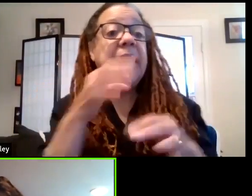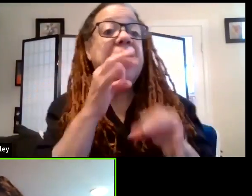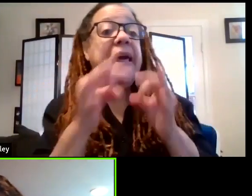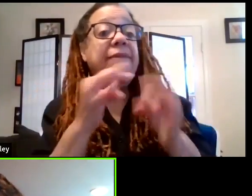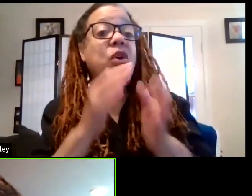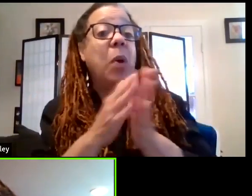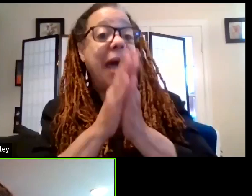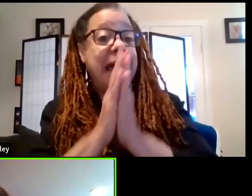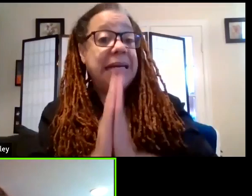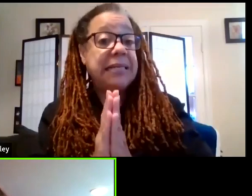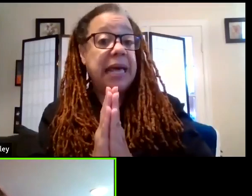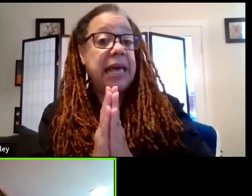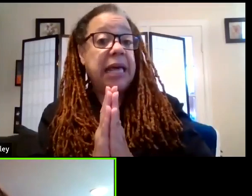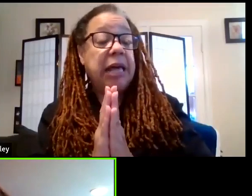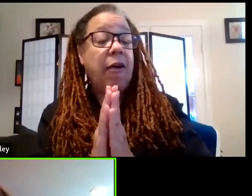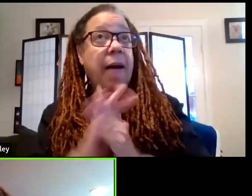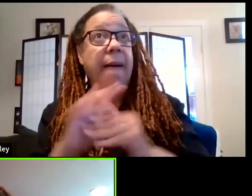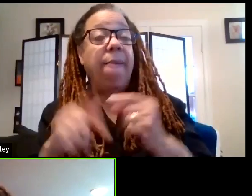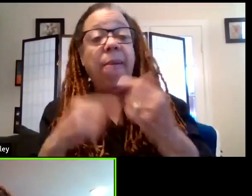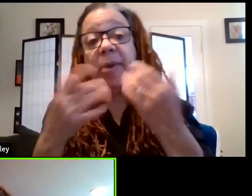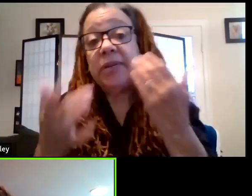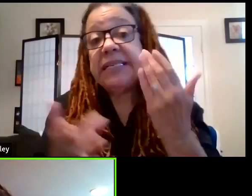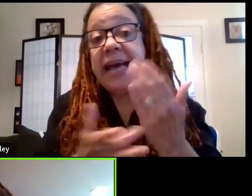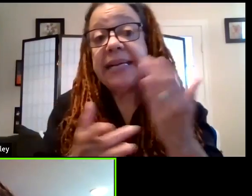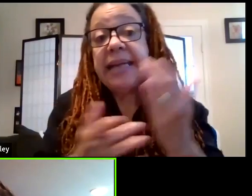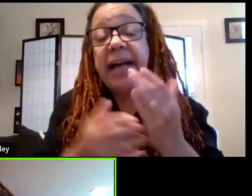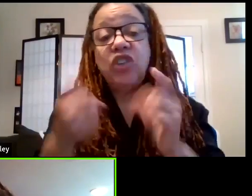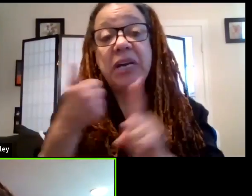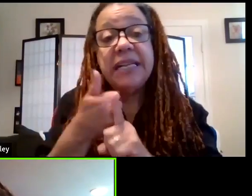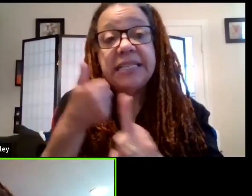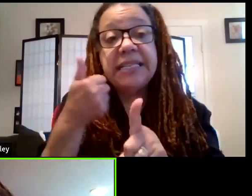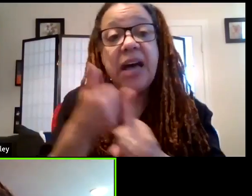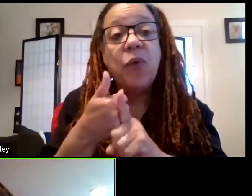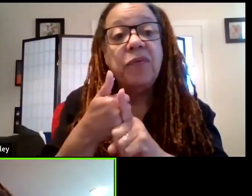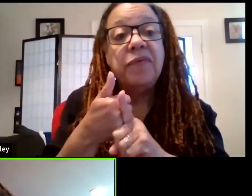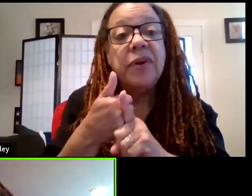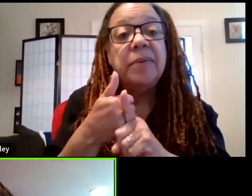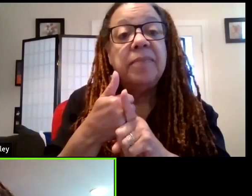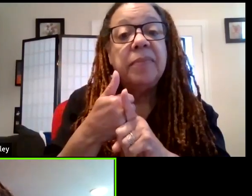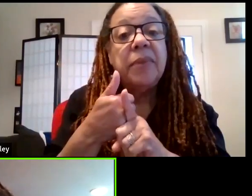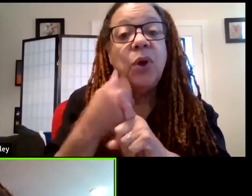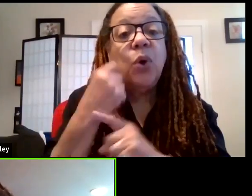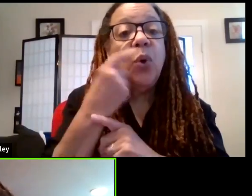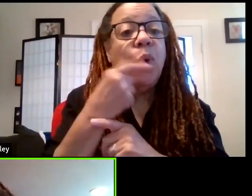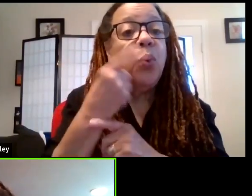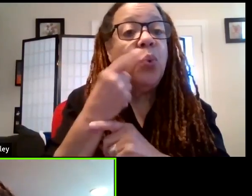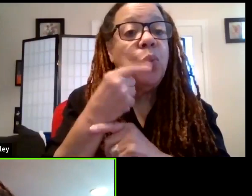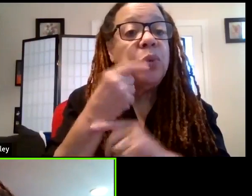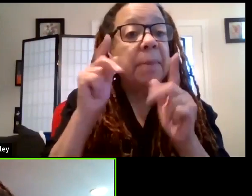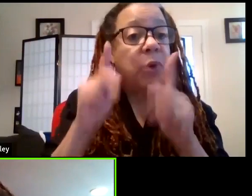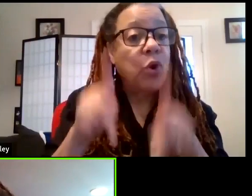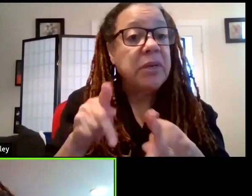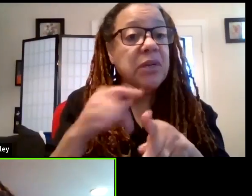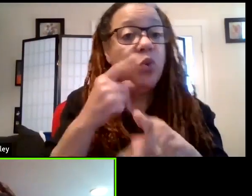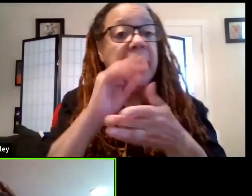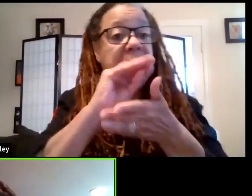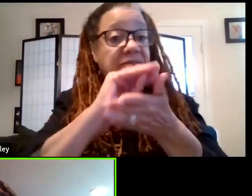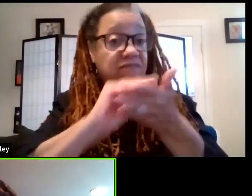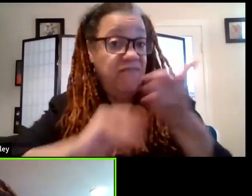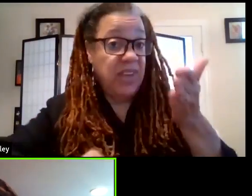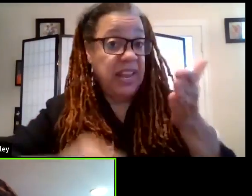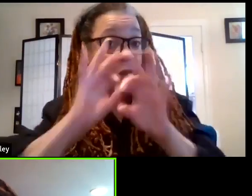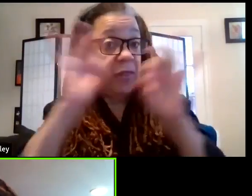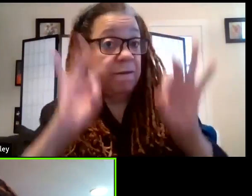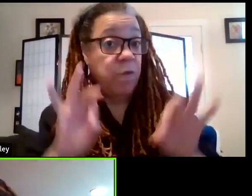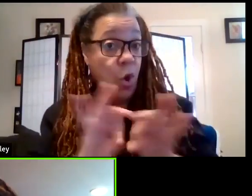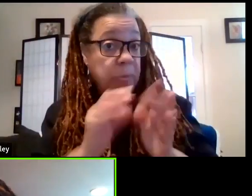asking about the technology itself, is that what you're asking about? Who's the person who can fill out the form to request